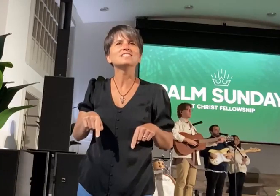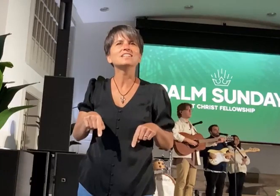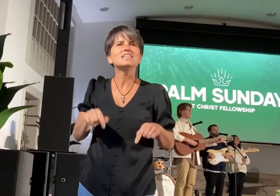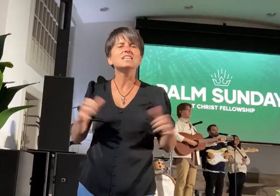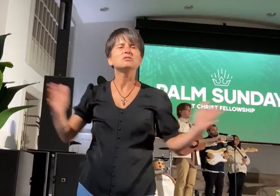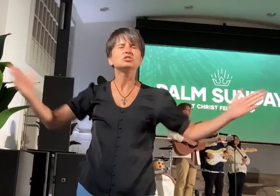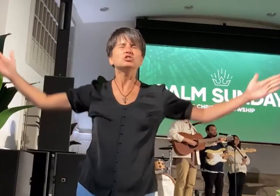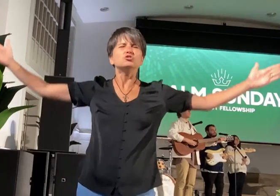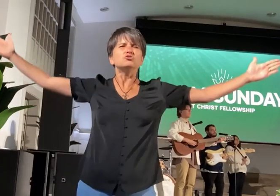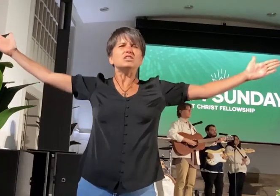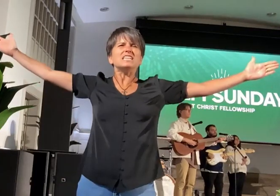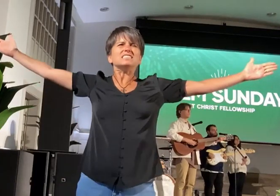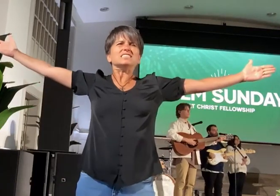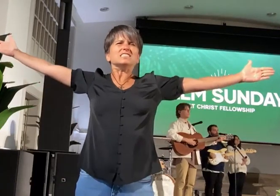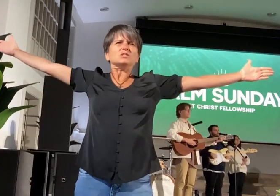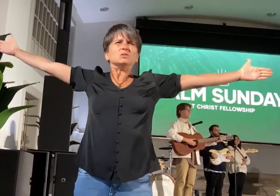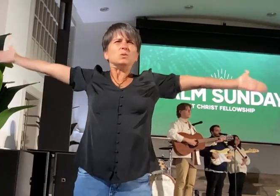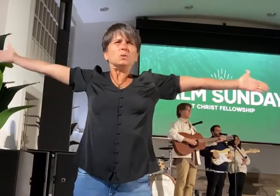across the